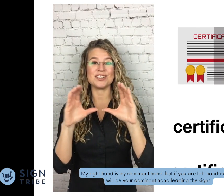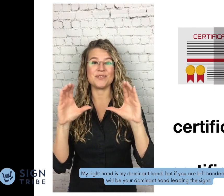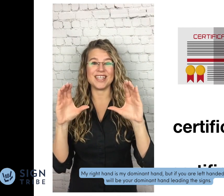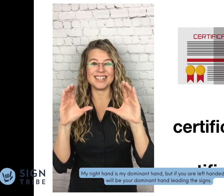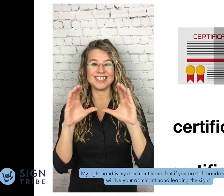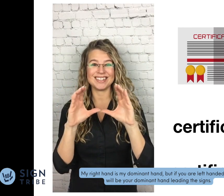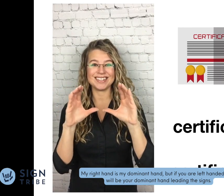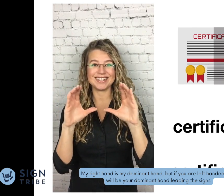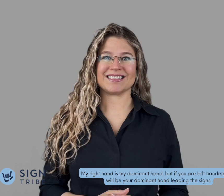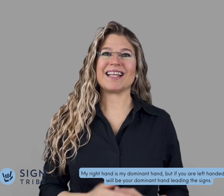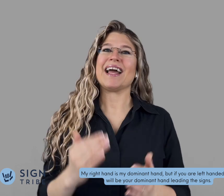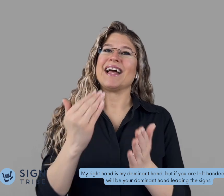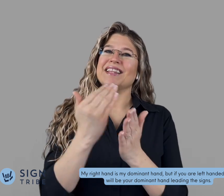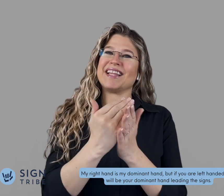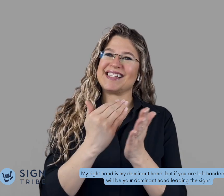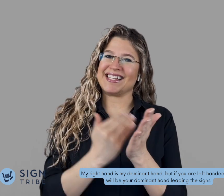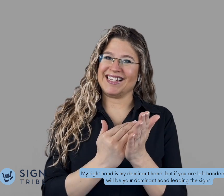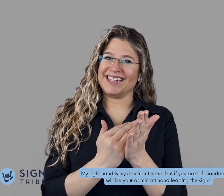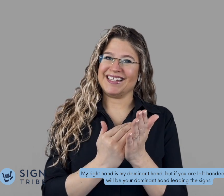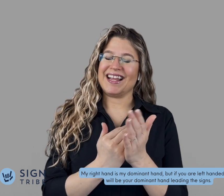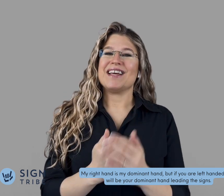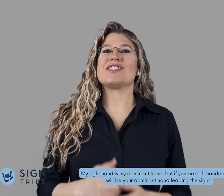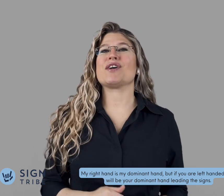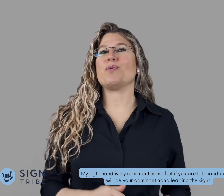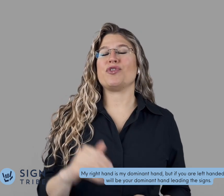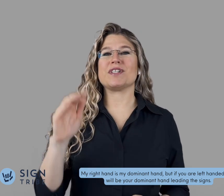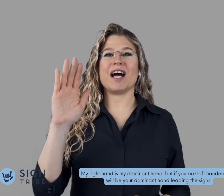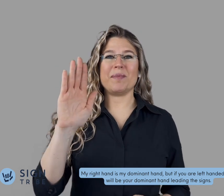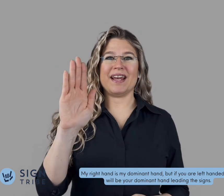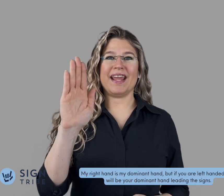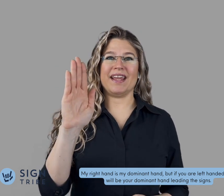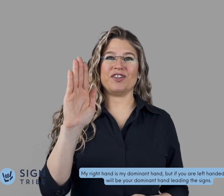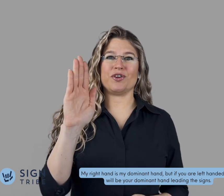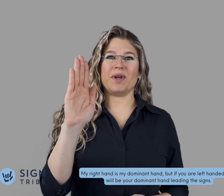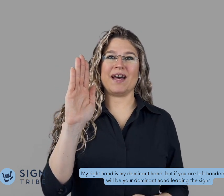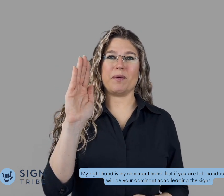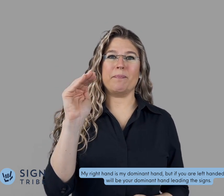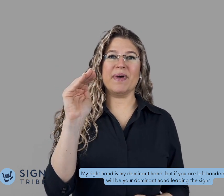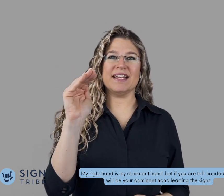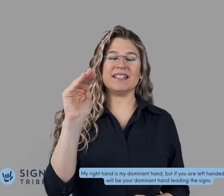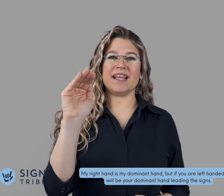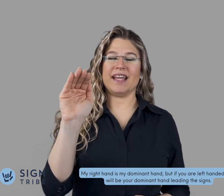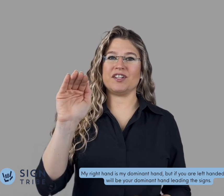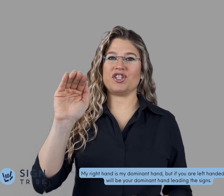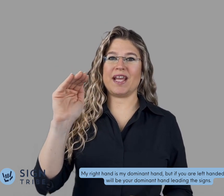Certificate. Lesson. So with your dominant hand, you're going to have a bent hand shape.